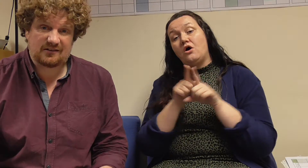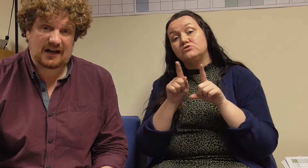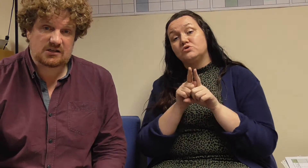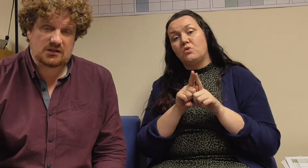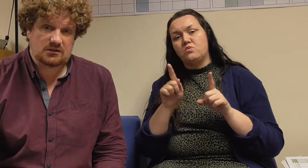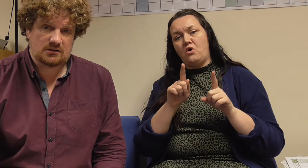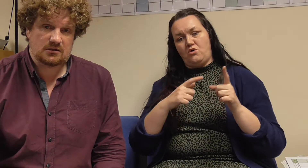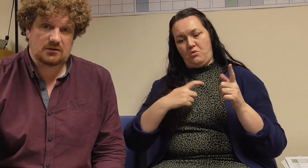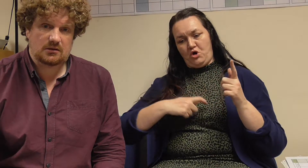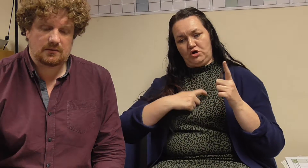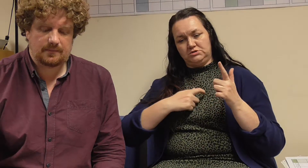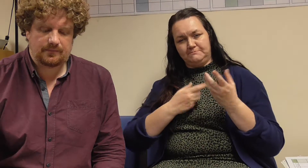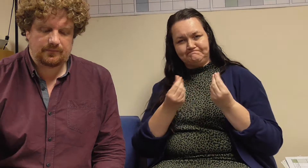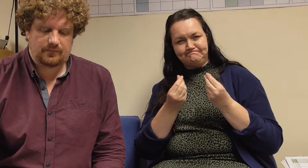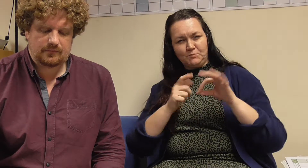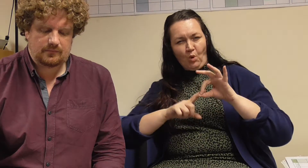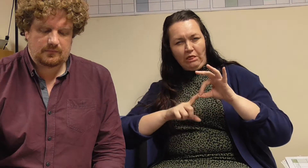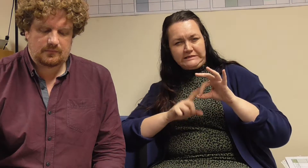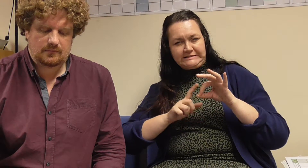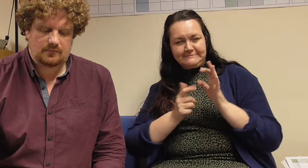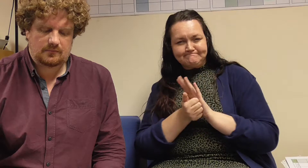need as an actor.